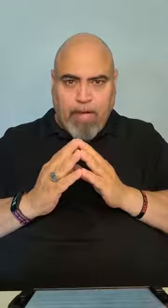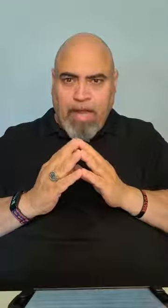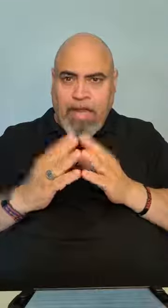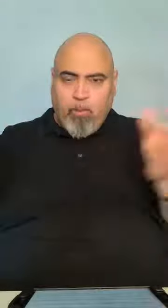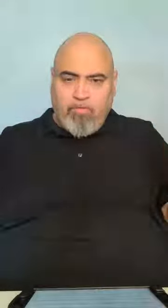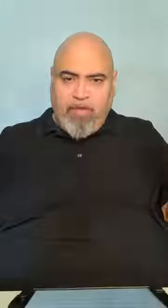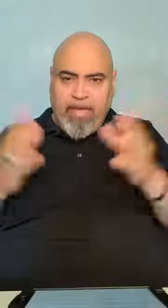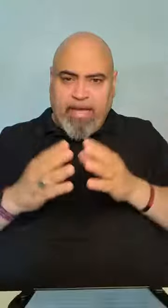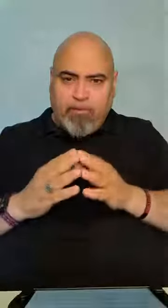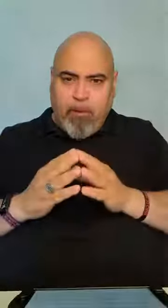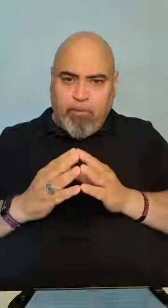And we're failing at both.